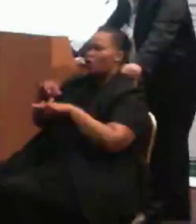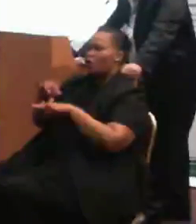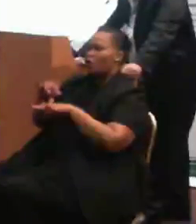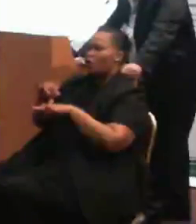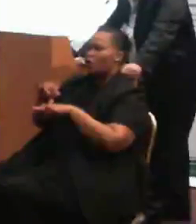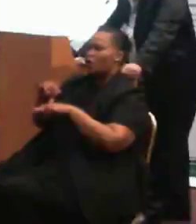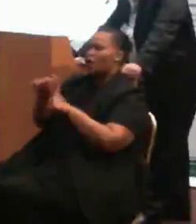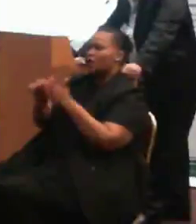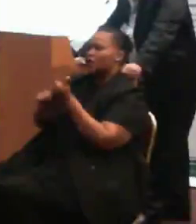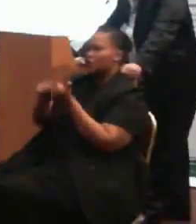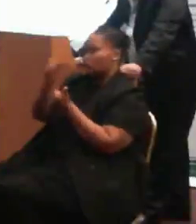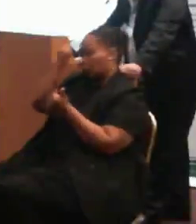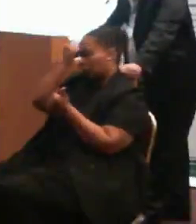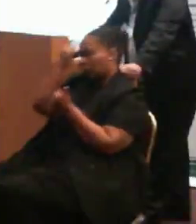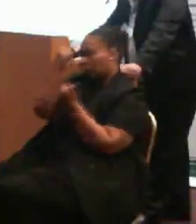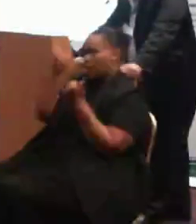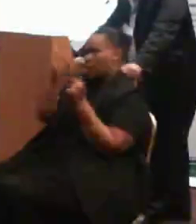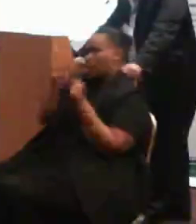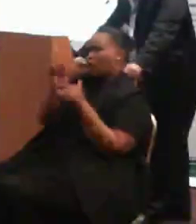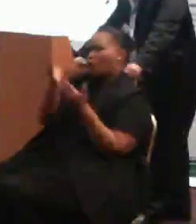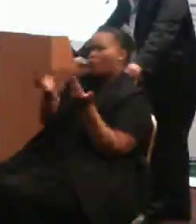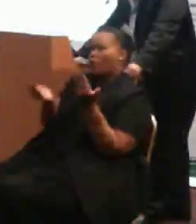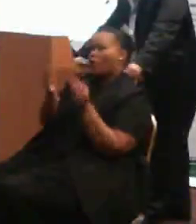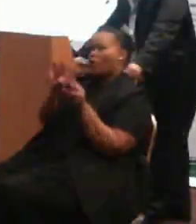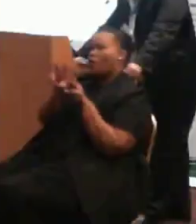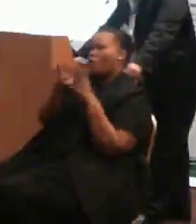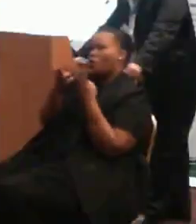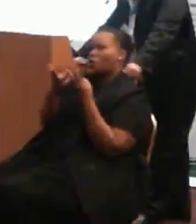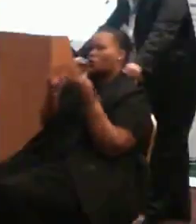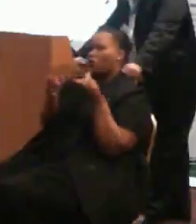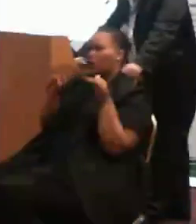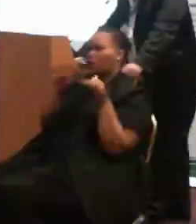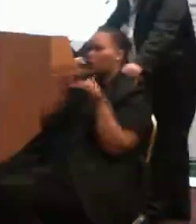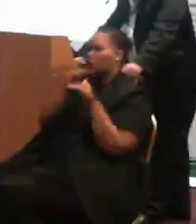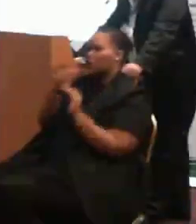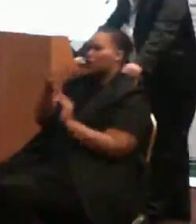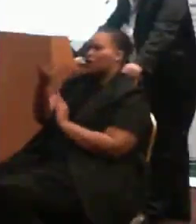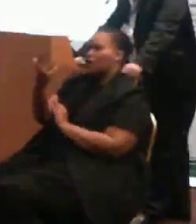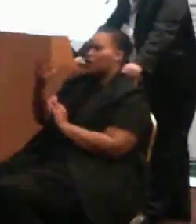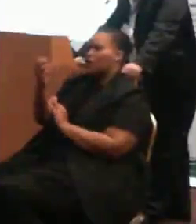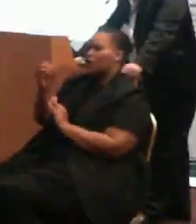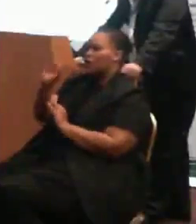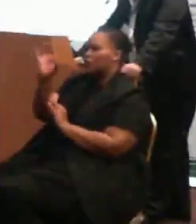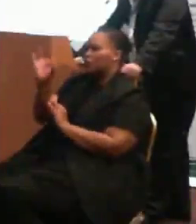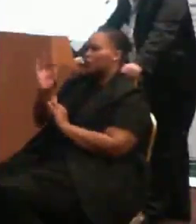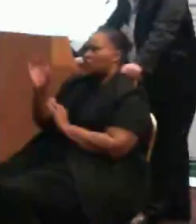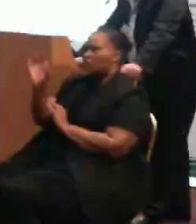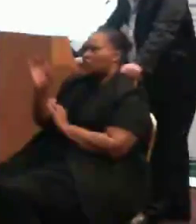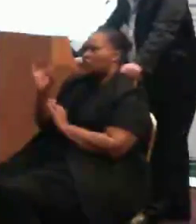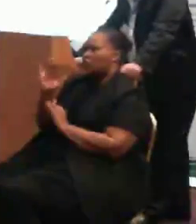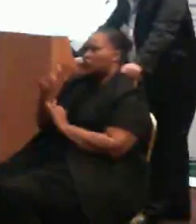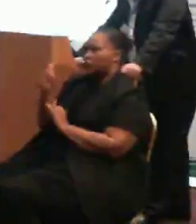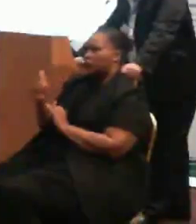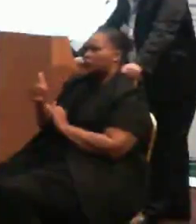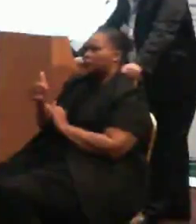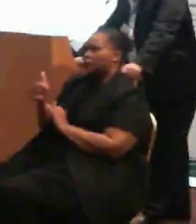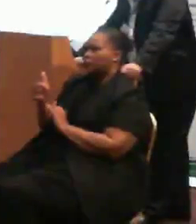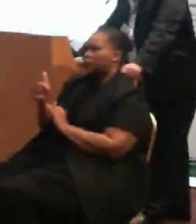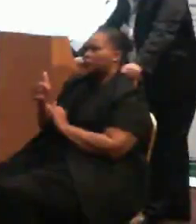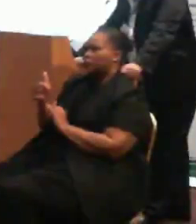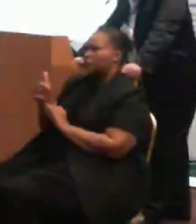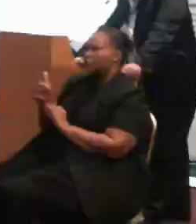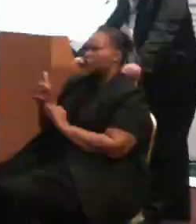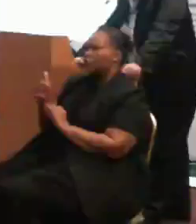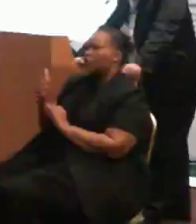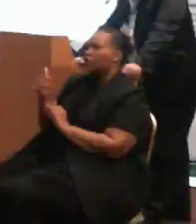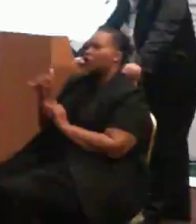operating than what the World Bank average is. So that's a 90% inefficiency on capex. And the extra cost on the return